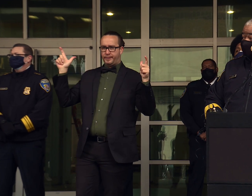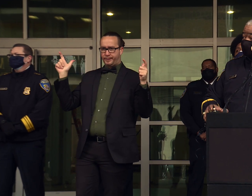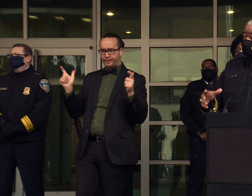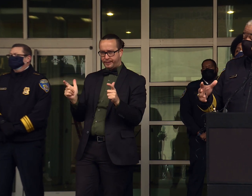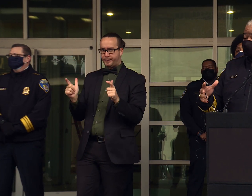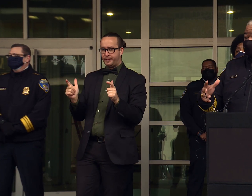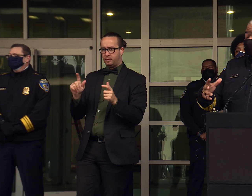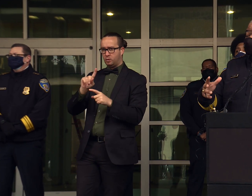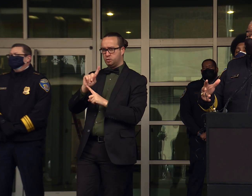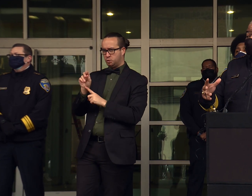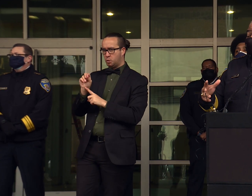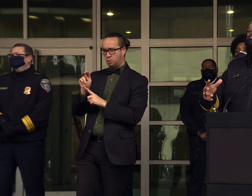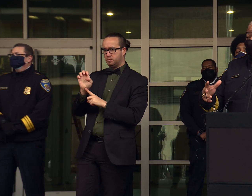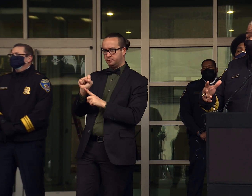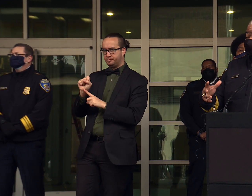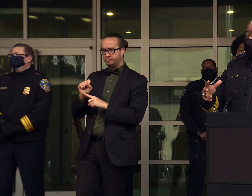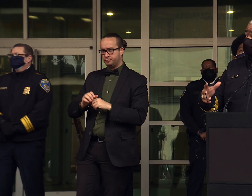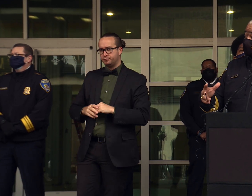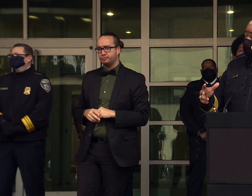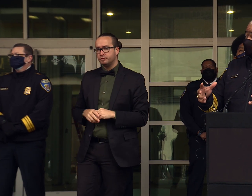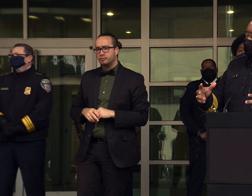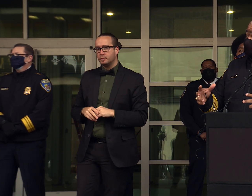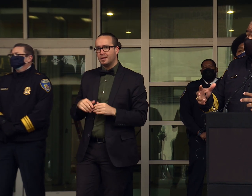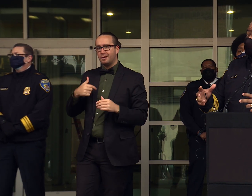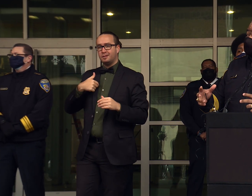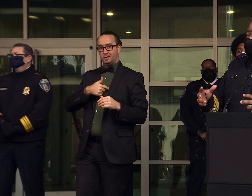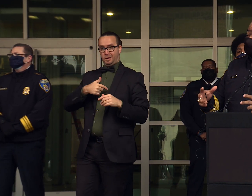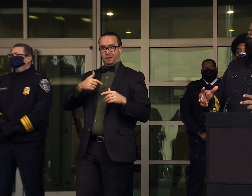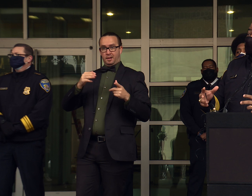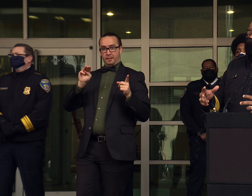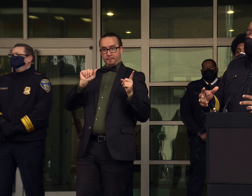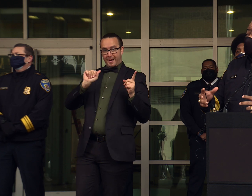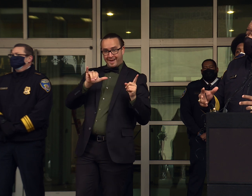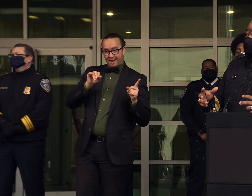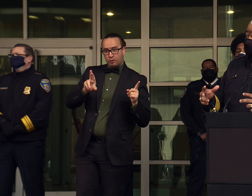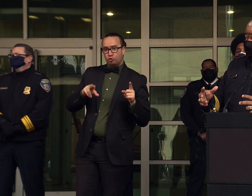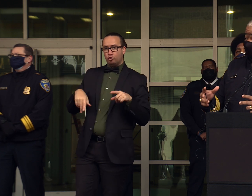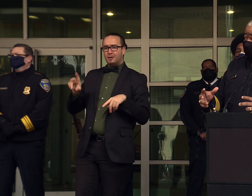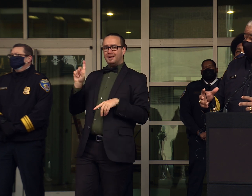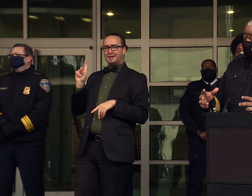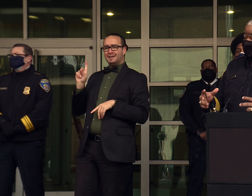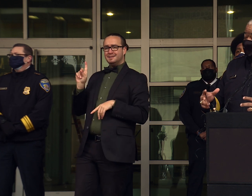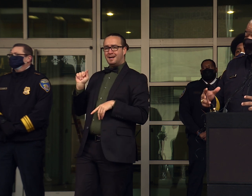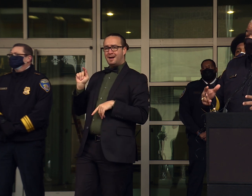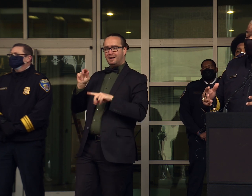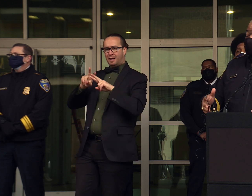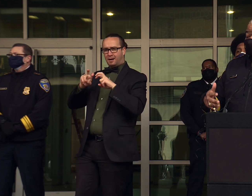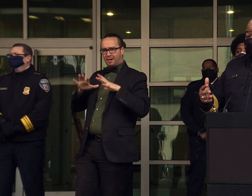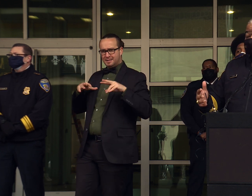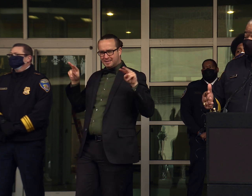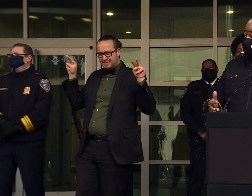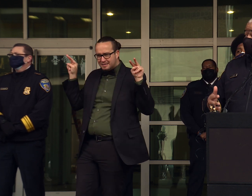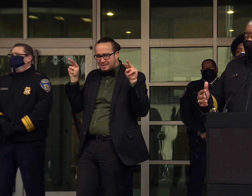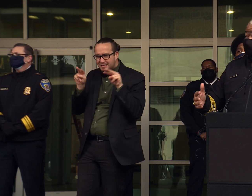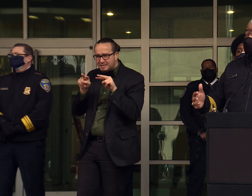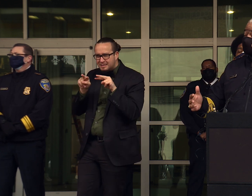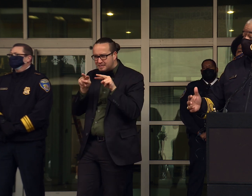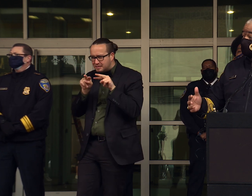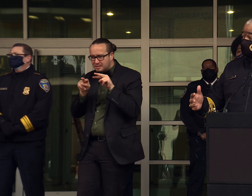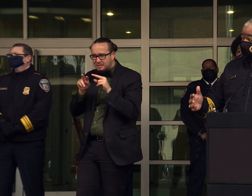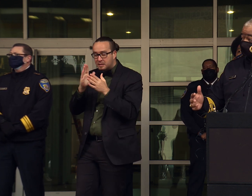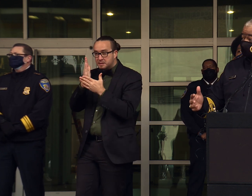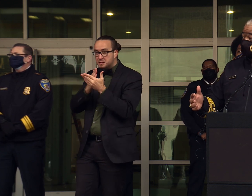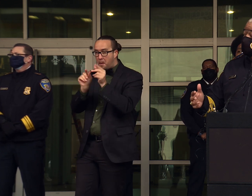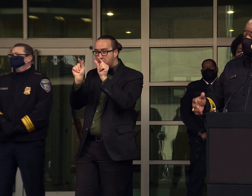with our analysts and with the mayor's office, we were looking at some zones that were in close proximity that we could consolidate. And we understand that there has been